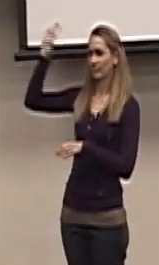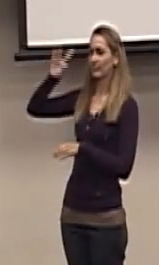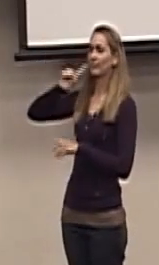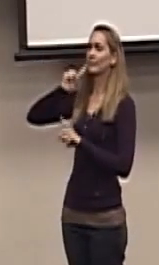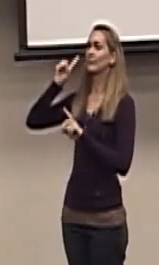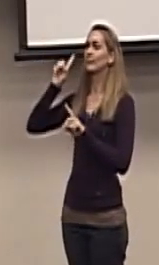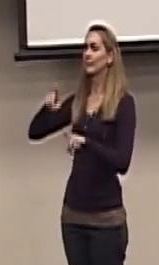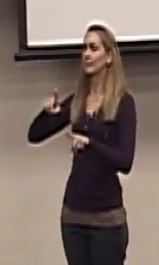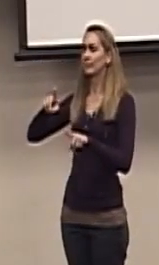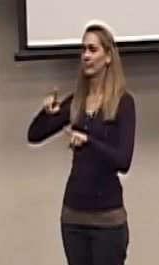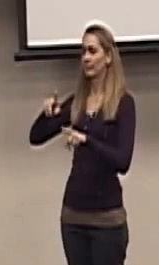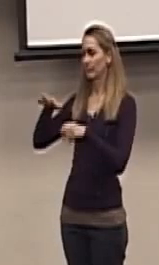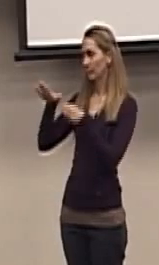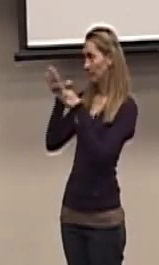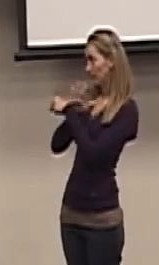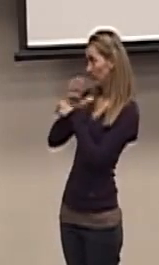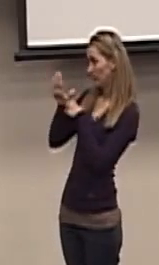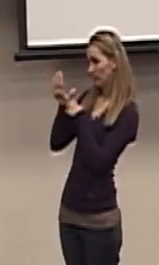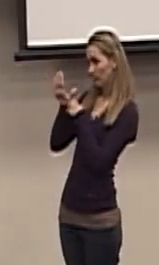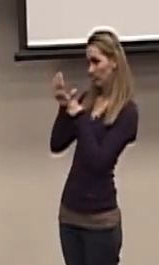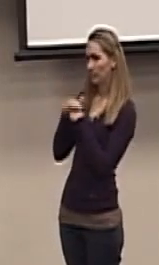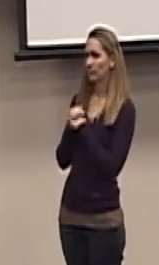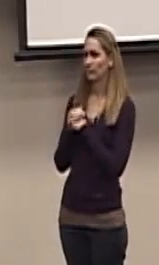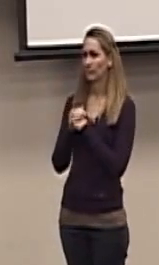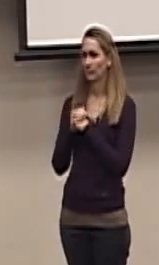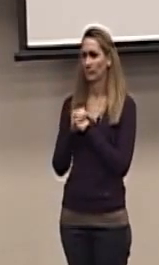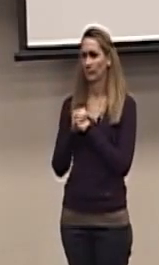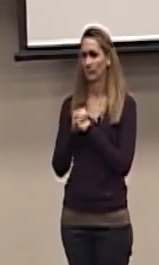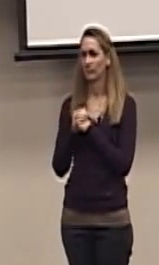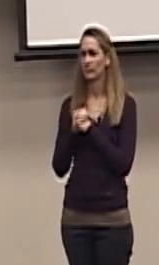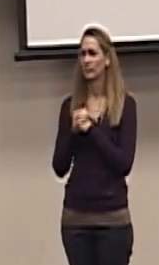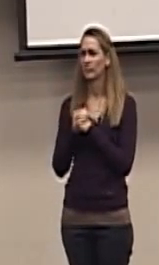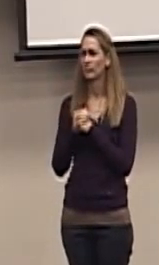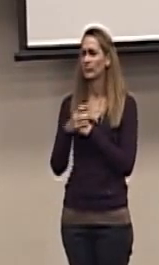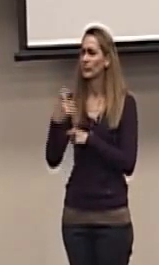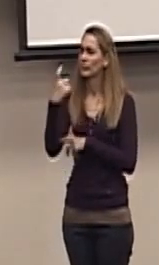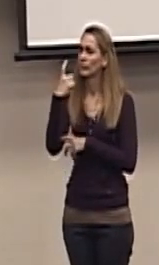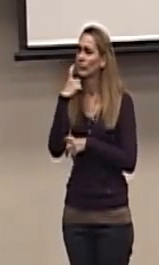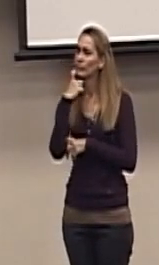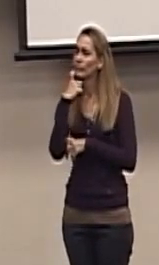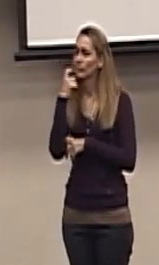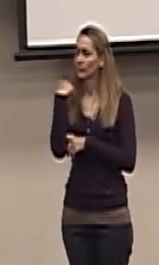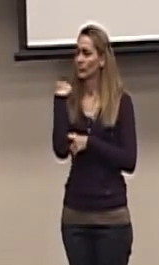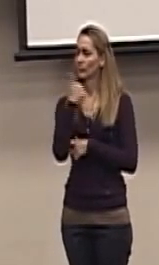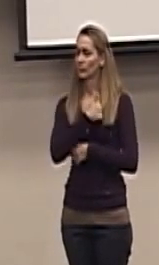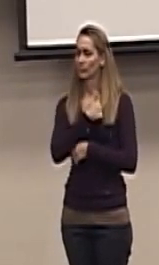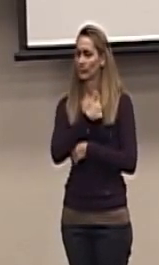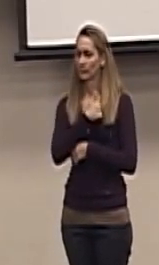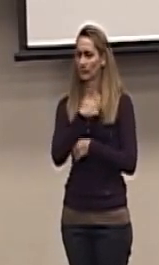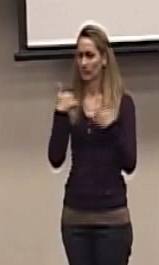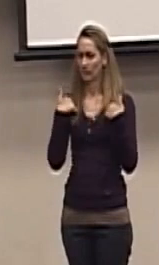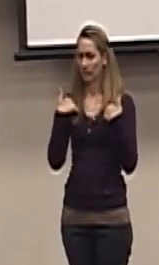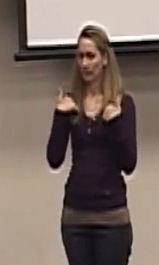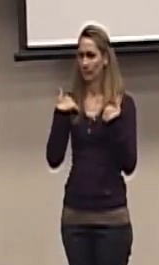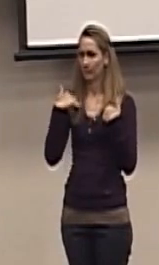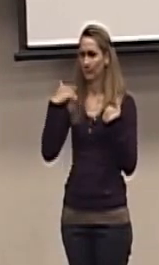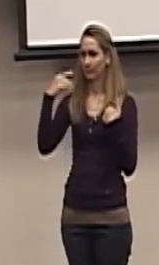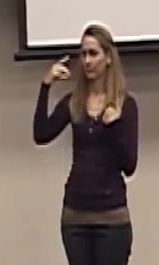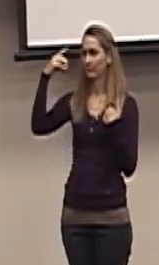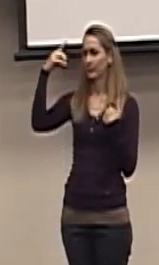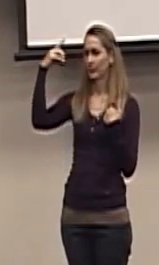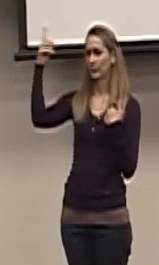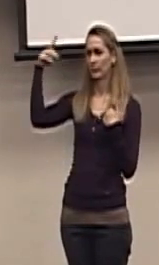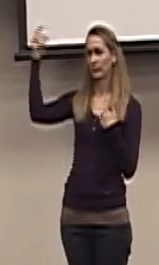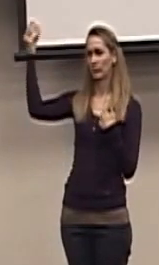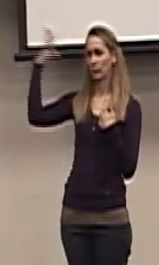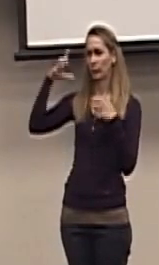given by our Savior. Not too long ago, as we were distributing solar players in Ghana, first